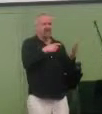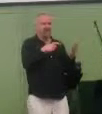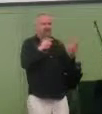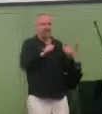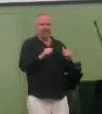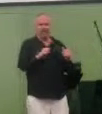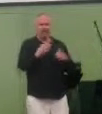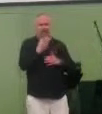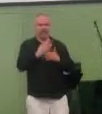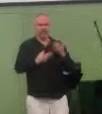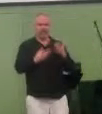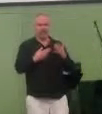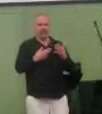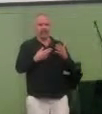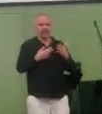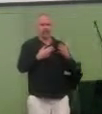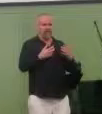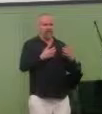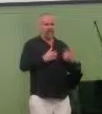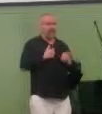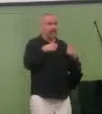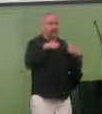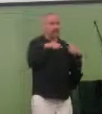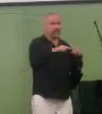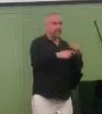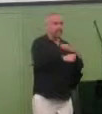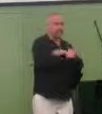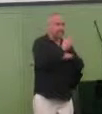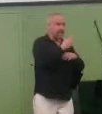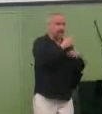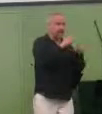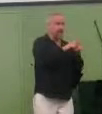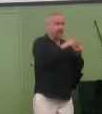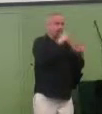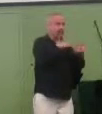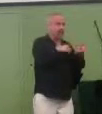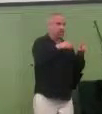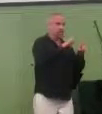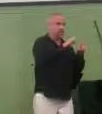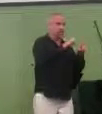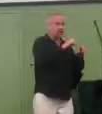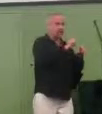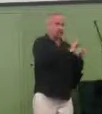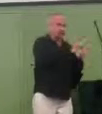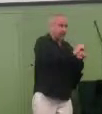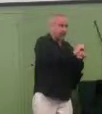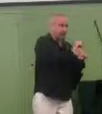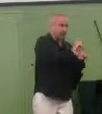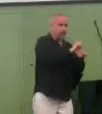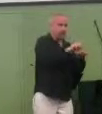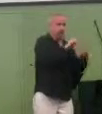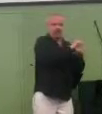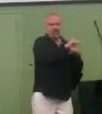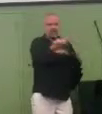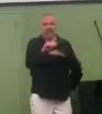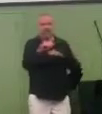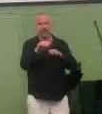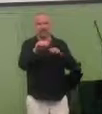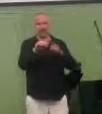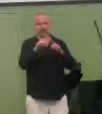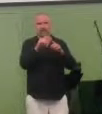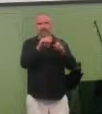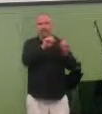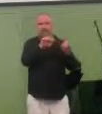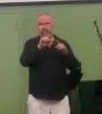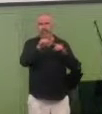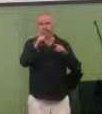have relationships with men that were, at least in fantasy, those of a gay man. He met with varying